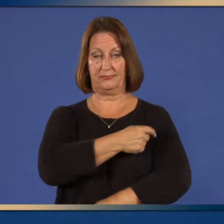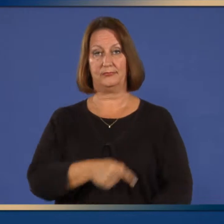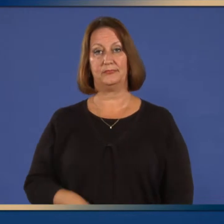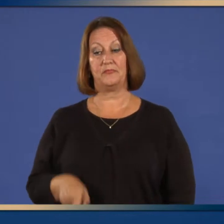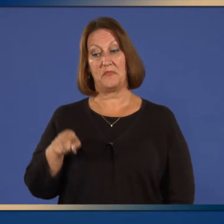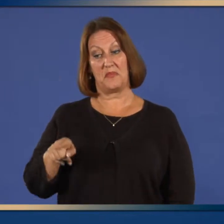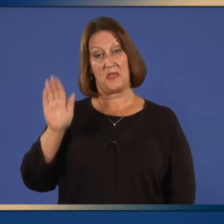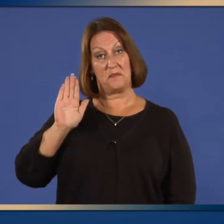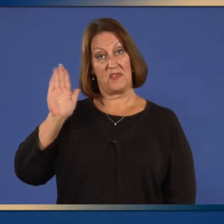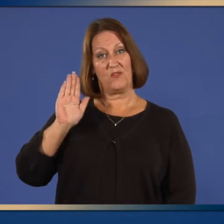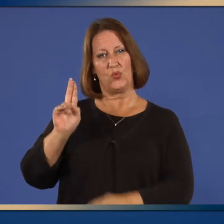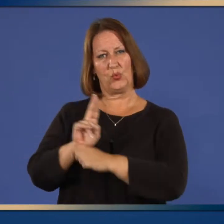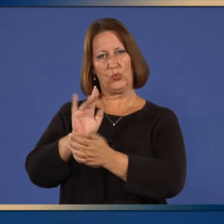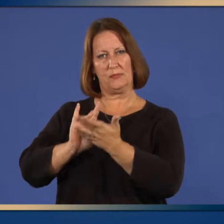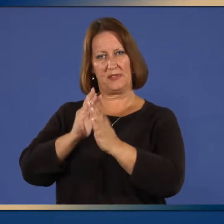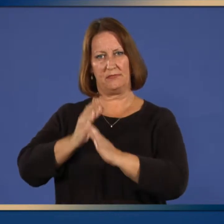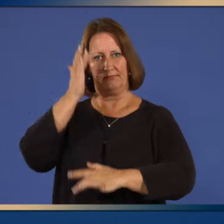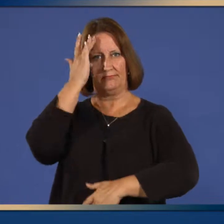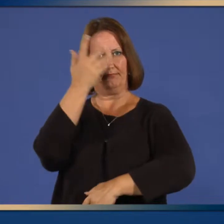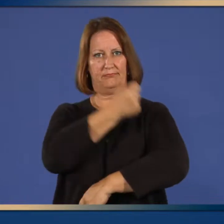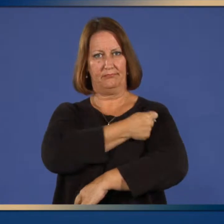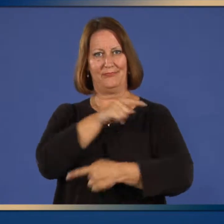History of encephalopathy